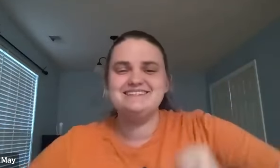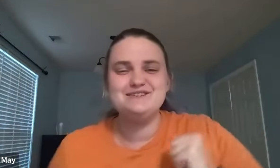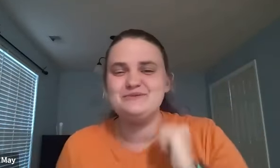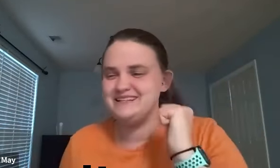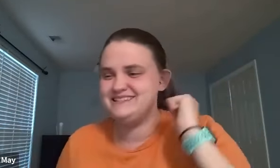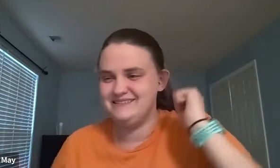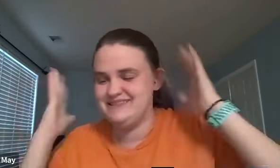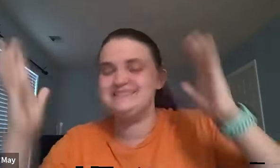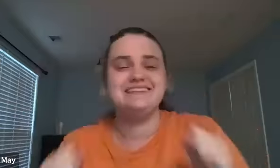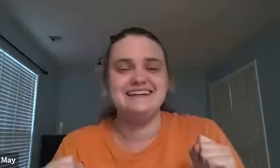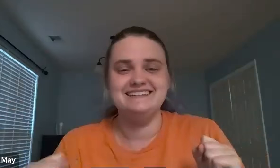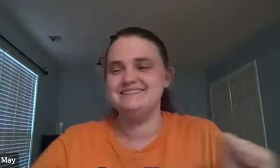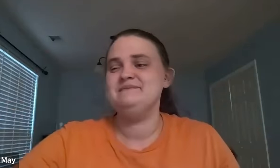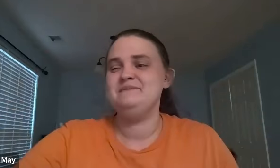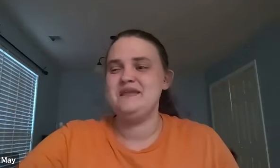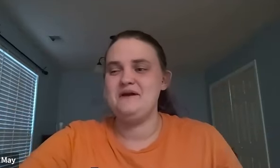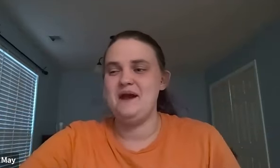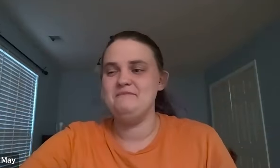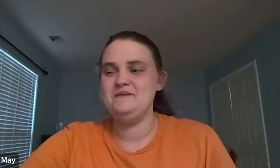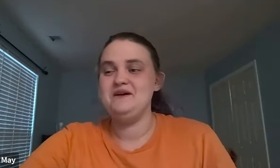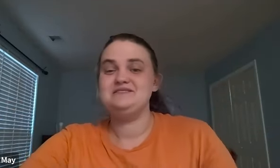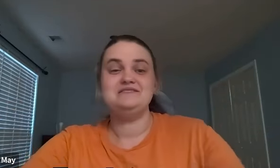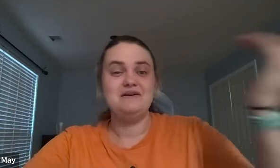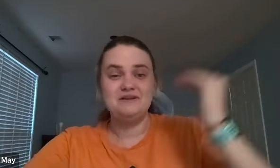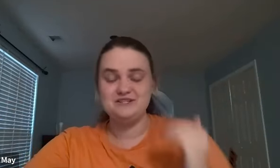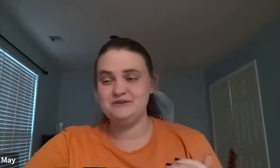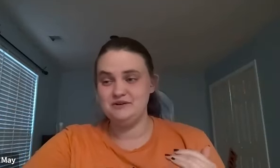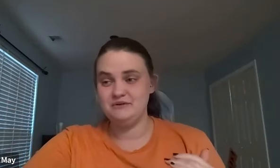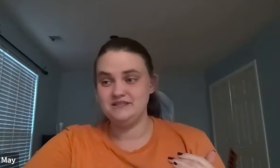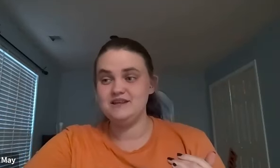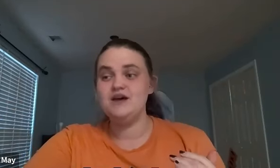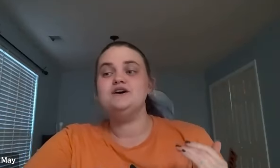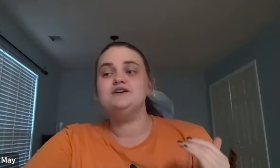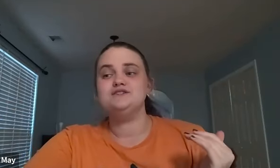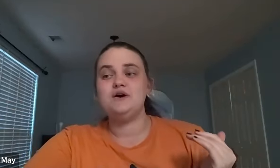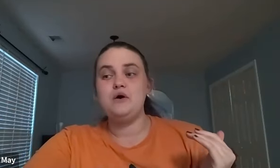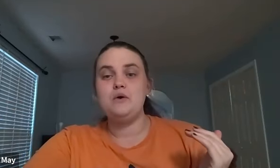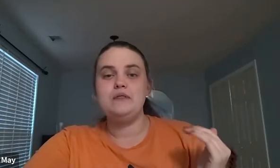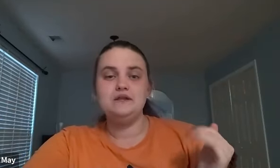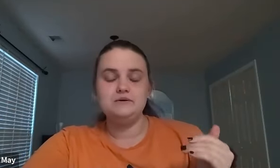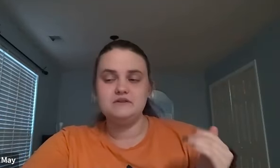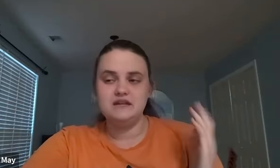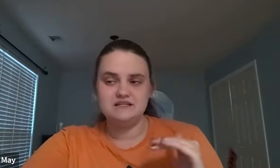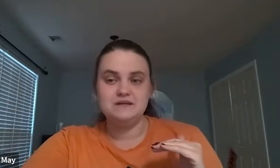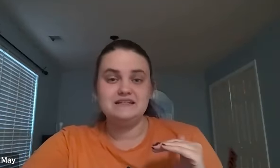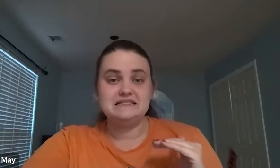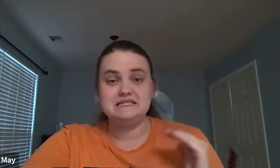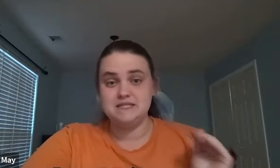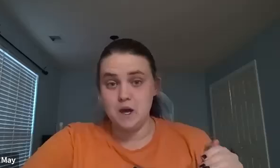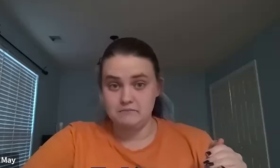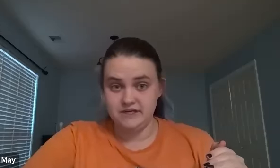is it. Okay. So now we're on to our new ones. So the next one is